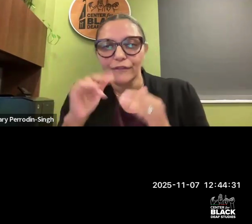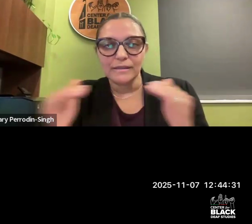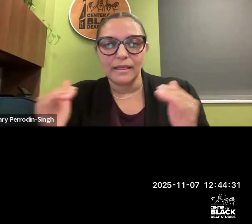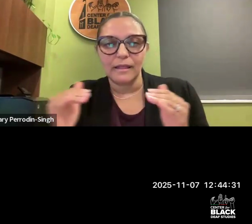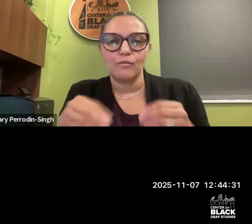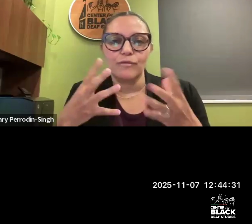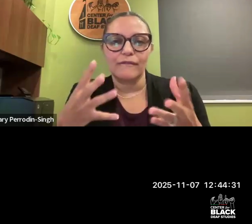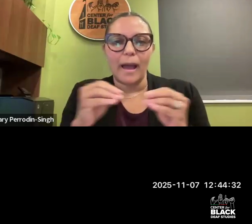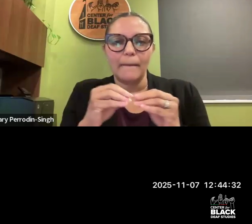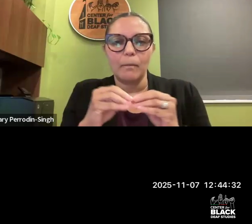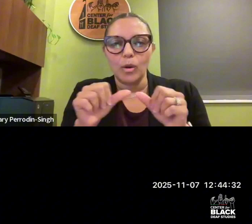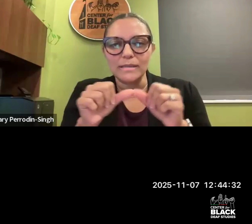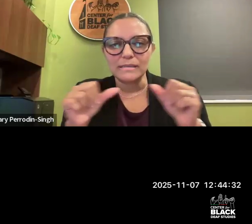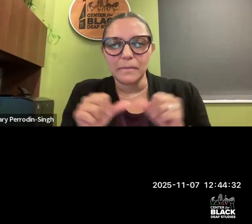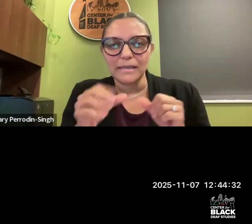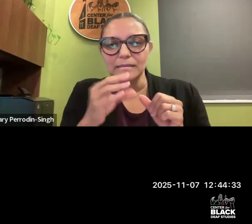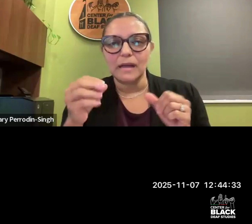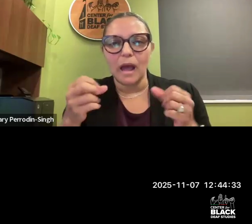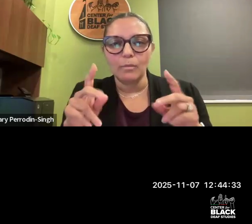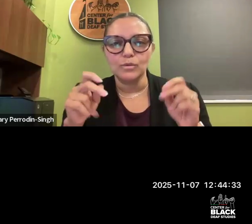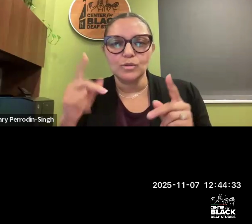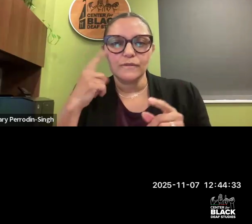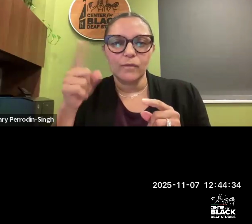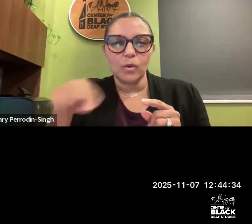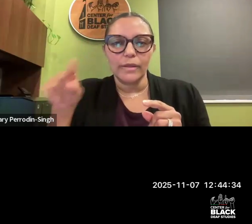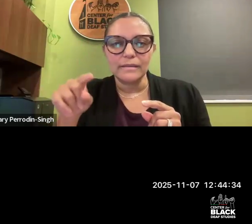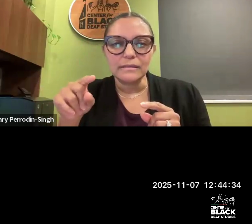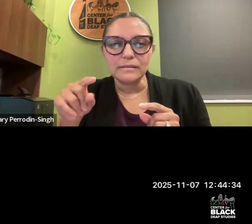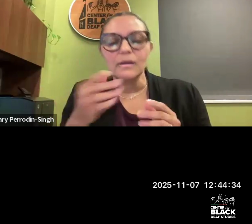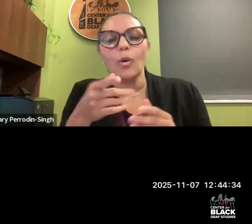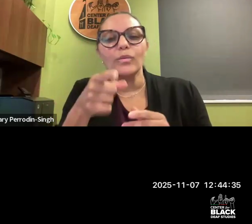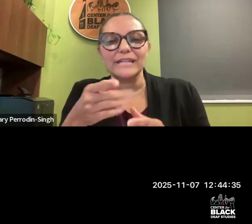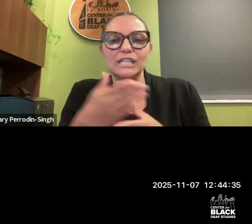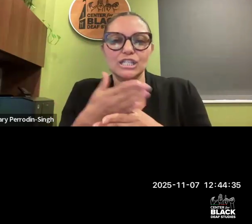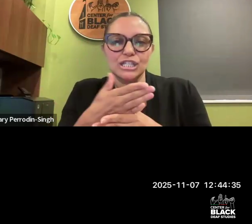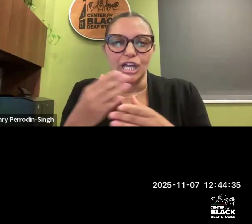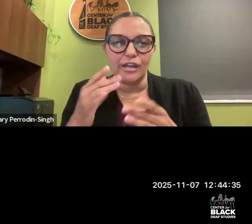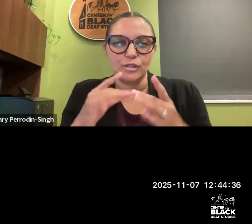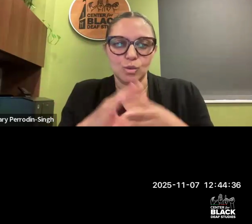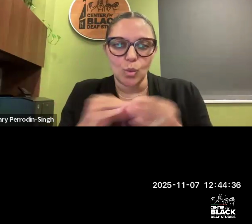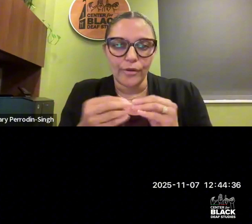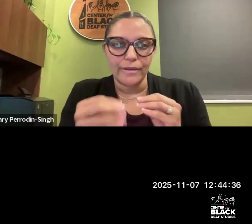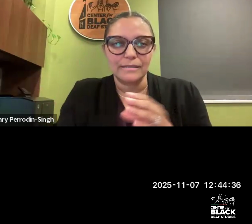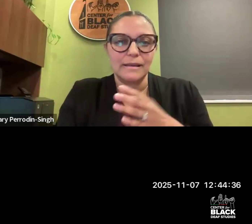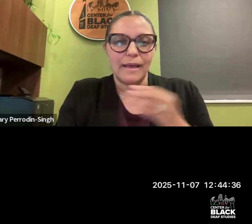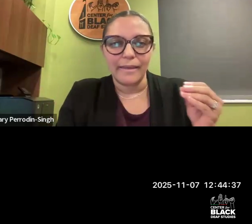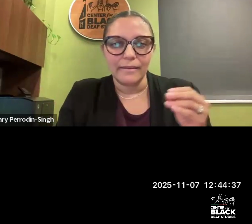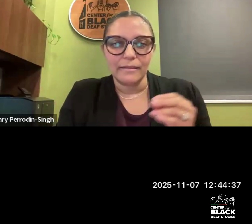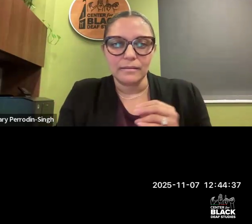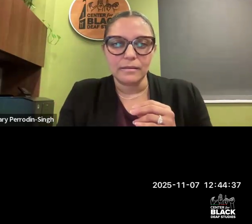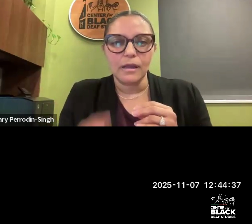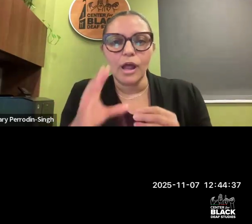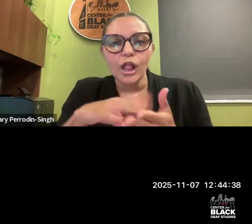university level, provide more space and opportunities for these shared stories and learning from one